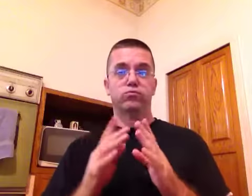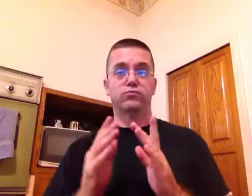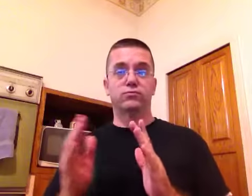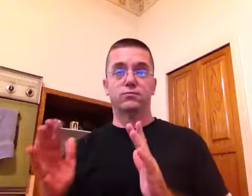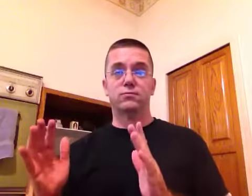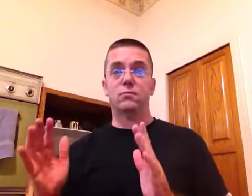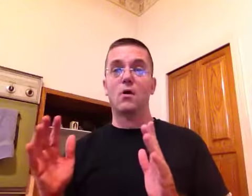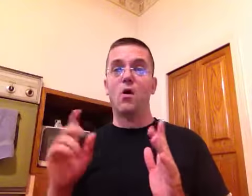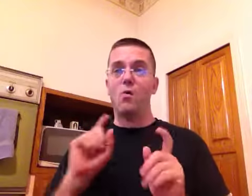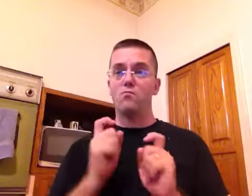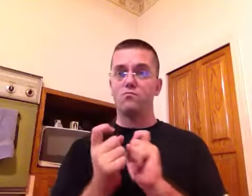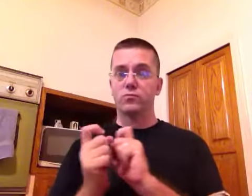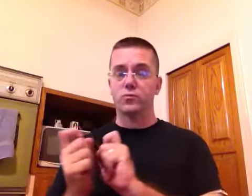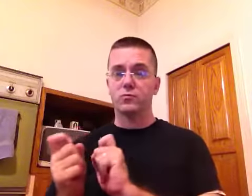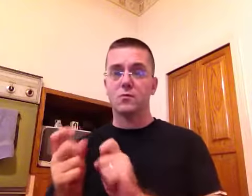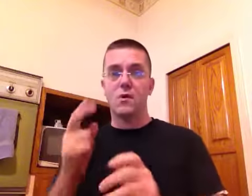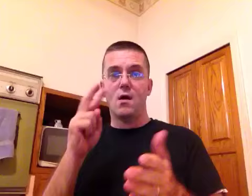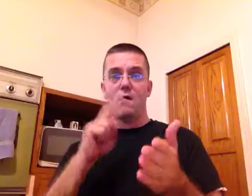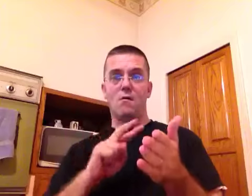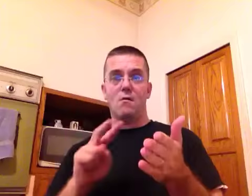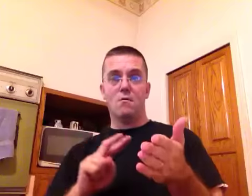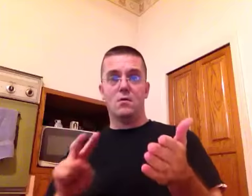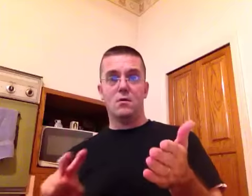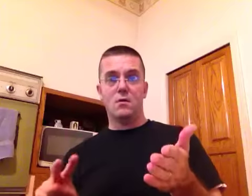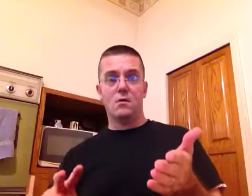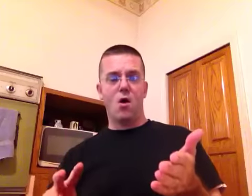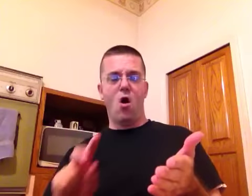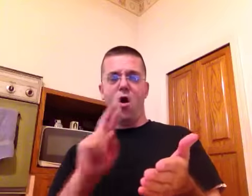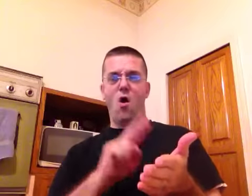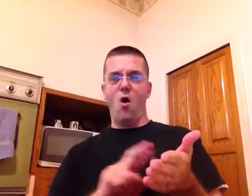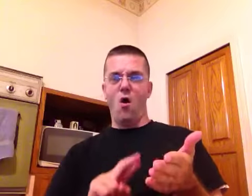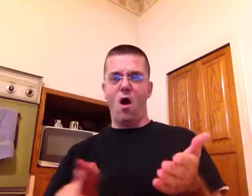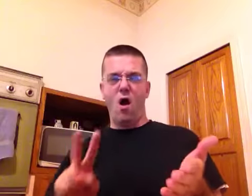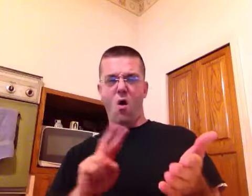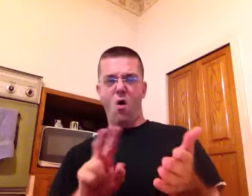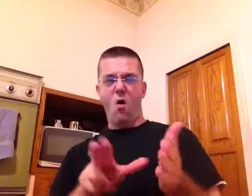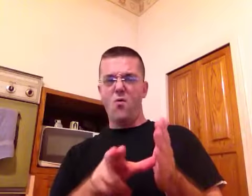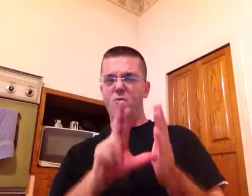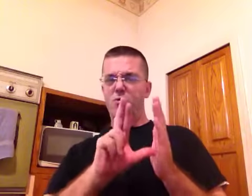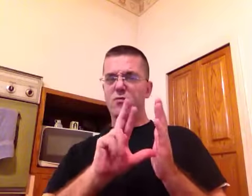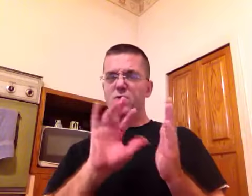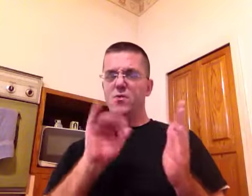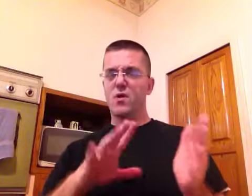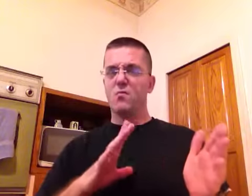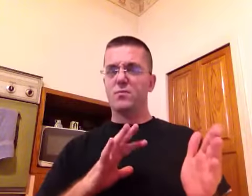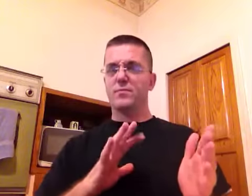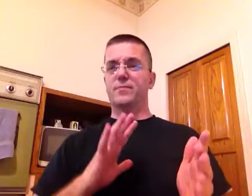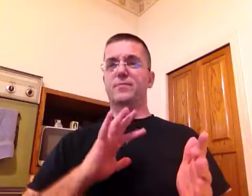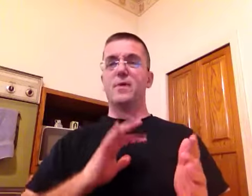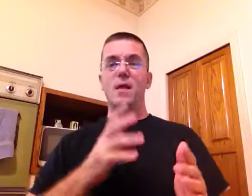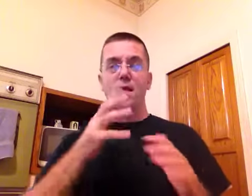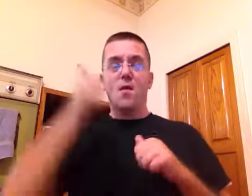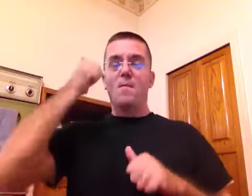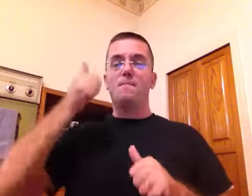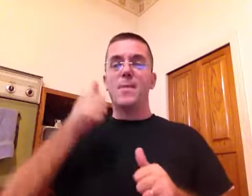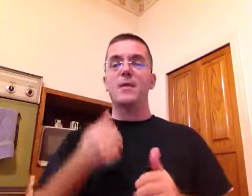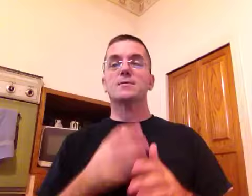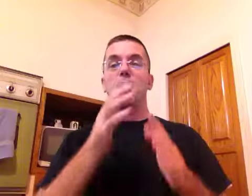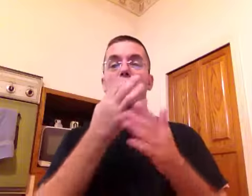was reviewing some of the graphics and some of the things that have gone to manufacturing this morning on this. It's the best Financial Peace University we've